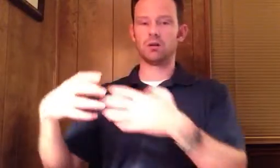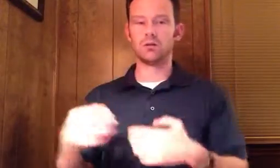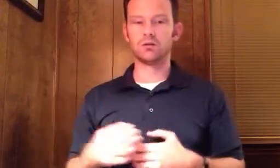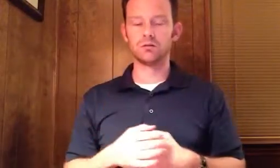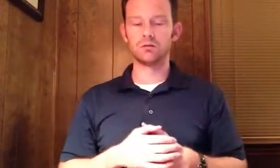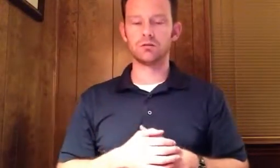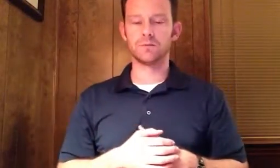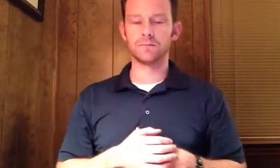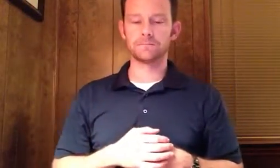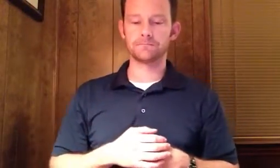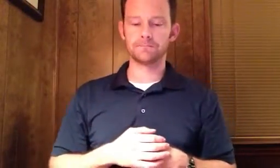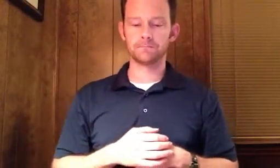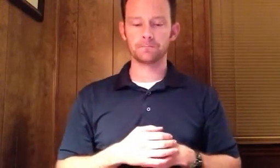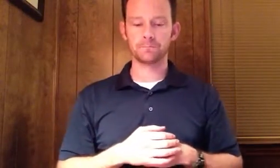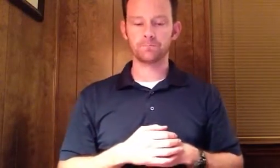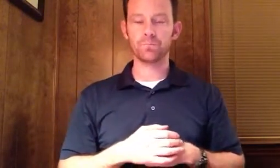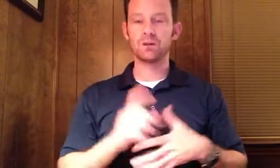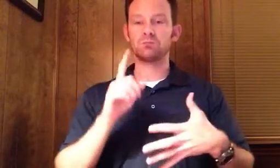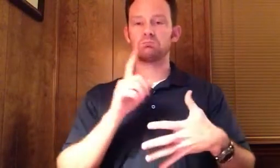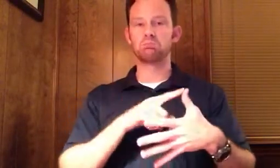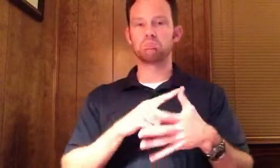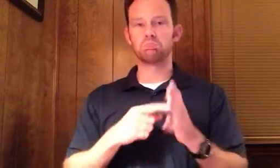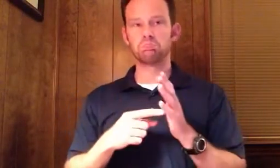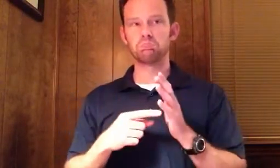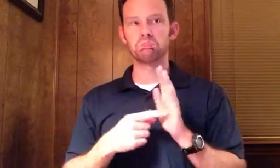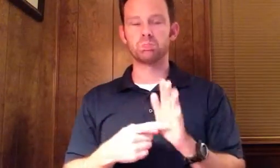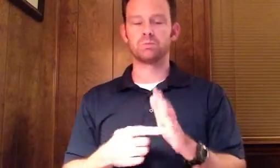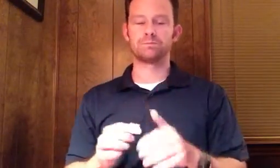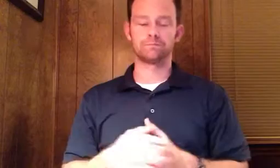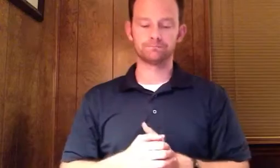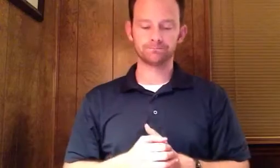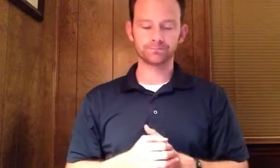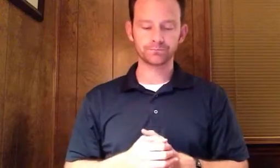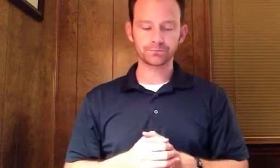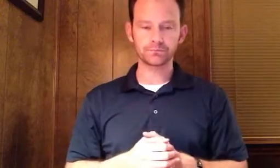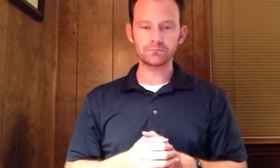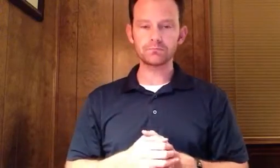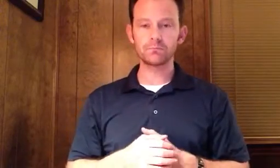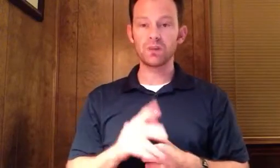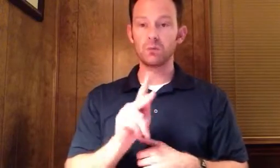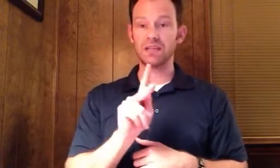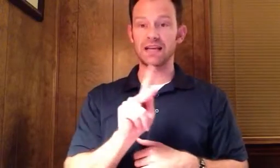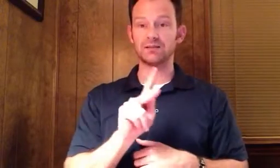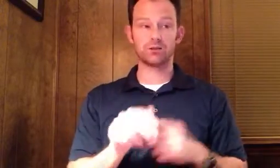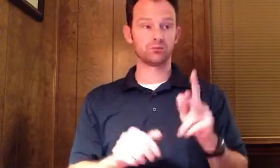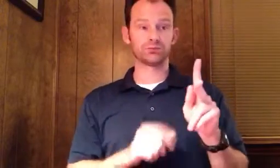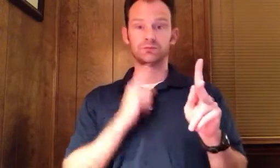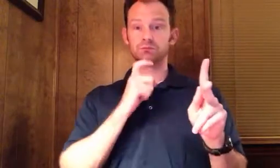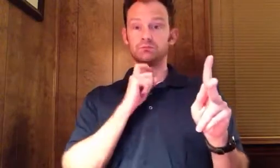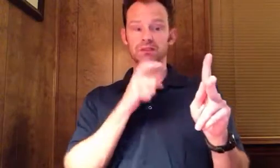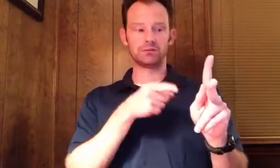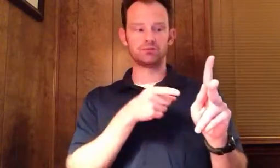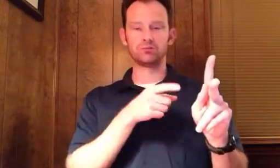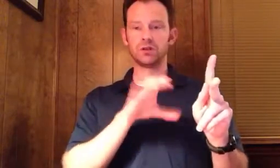Here is another example of a synthesis. Potassium, which we have here, is a metal, and chlorine is a diatomic